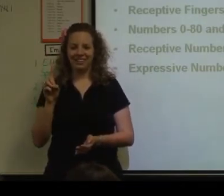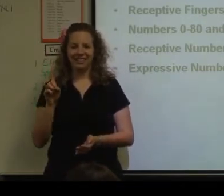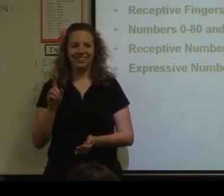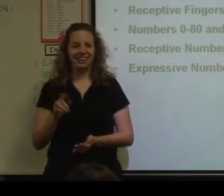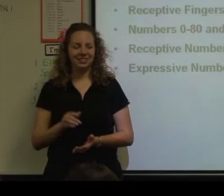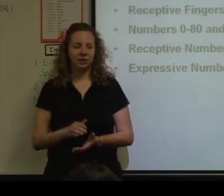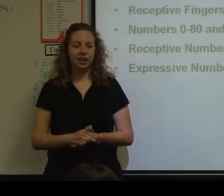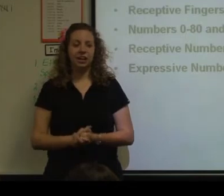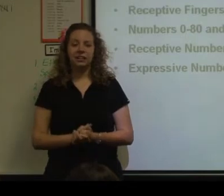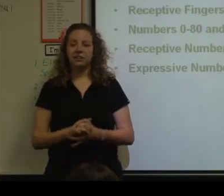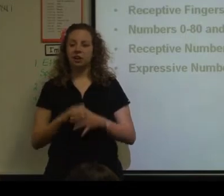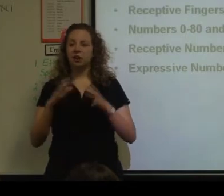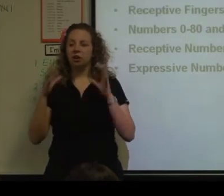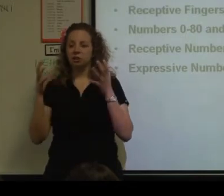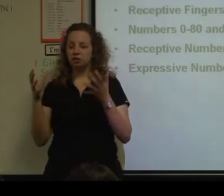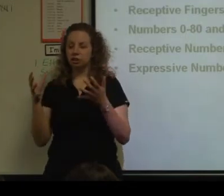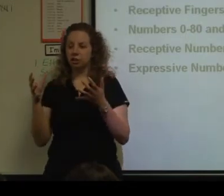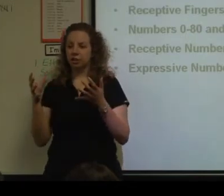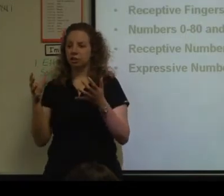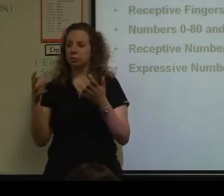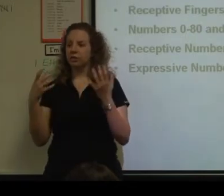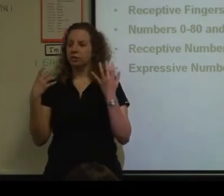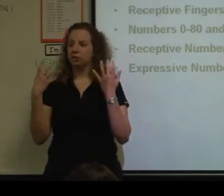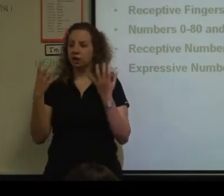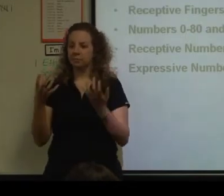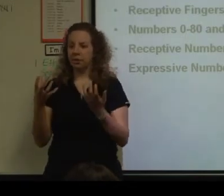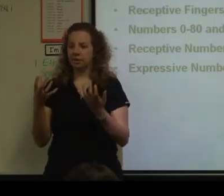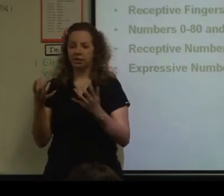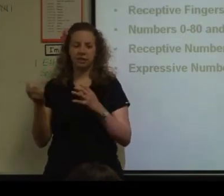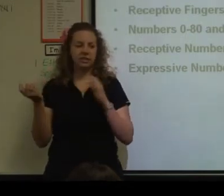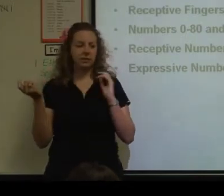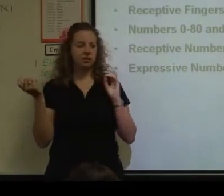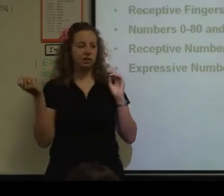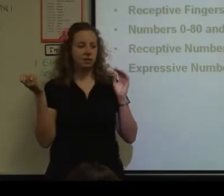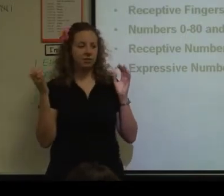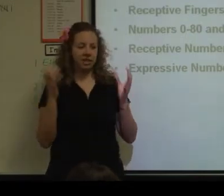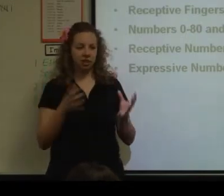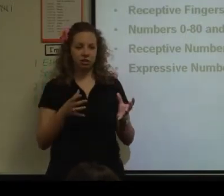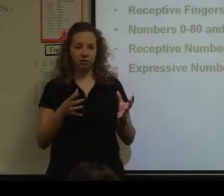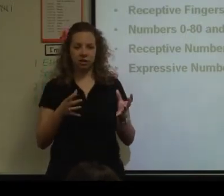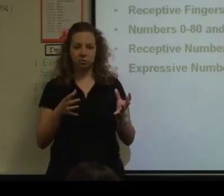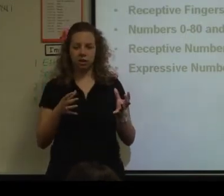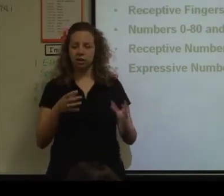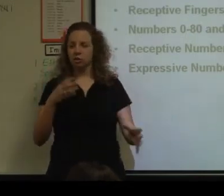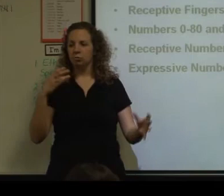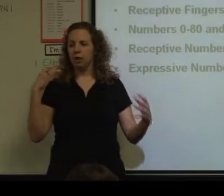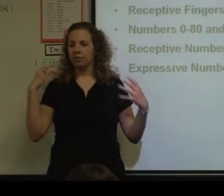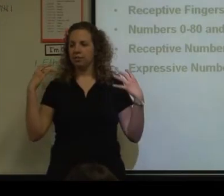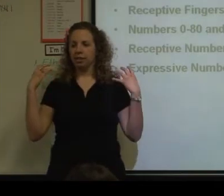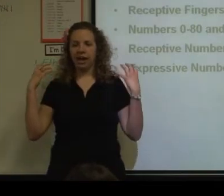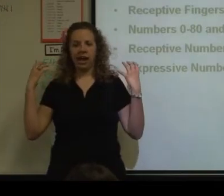Very nice. Okay, now also just so you guys know, if you're talking about the year, let's say I was talking about the year 2001, rather than I